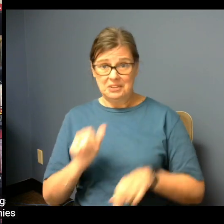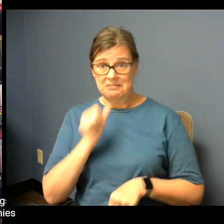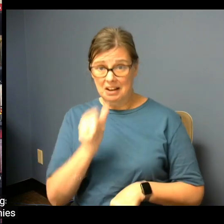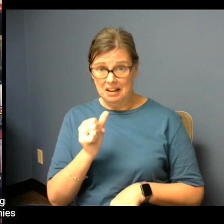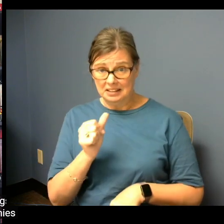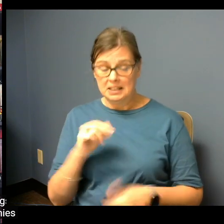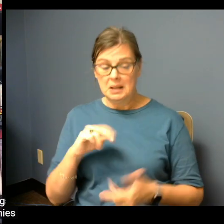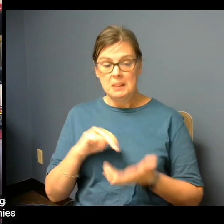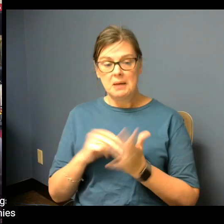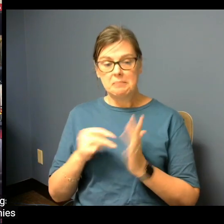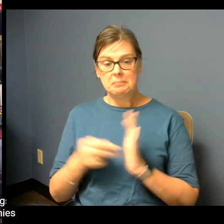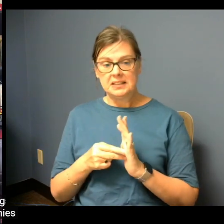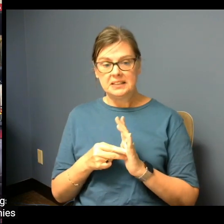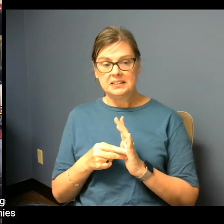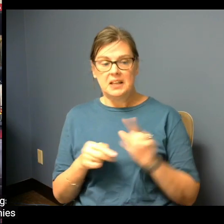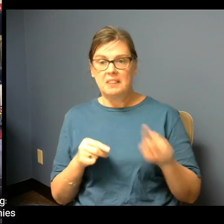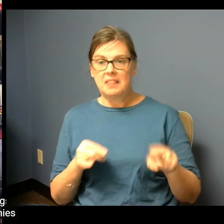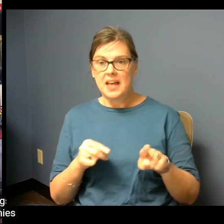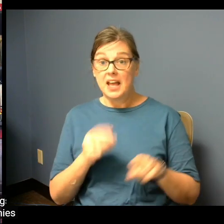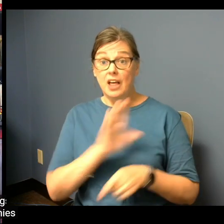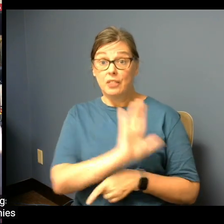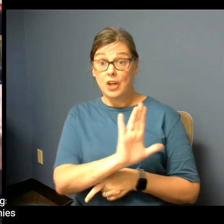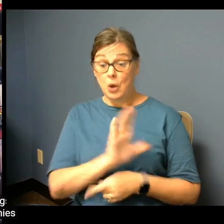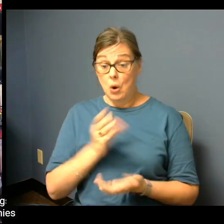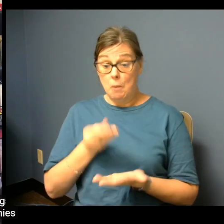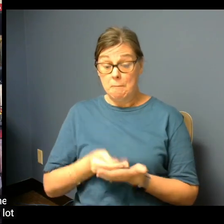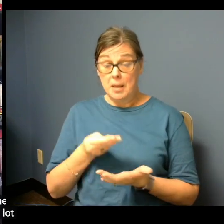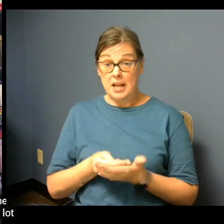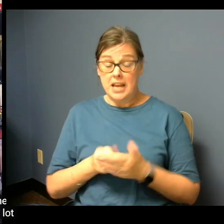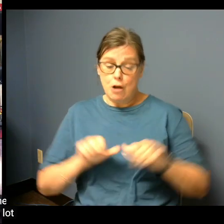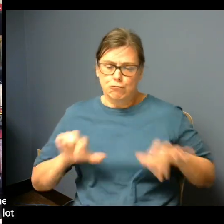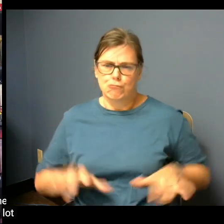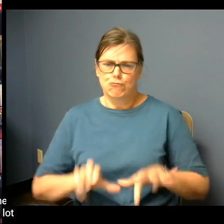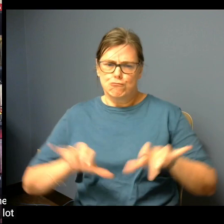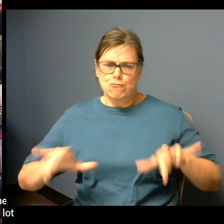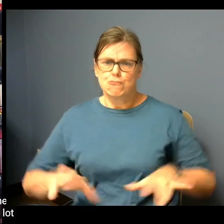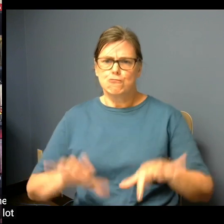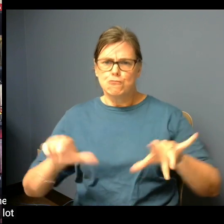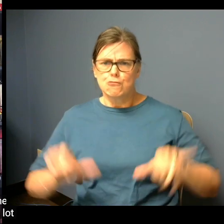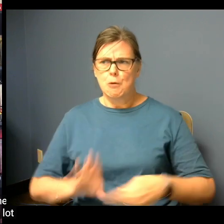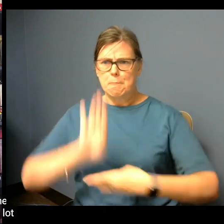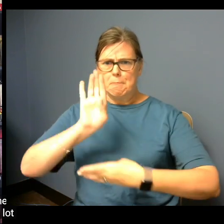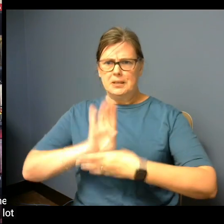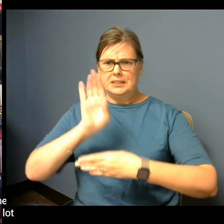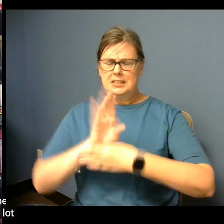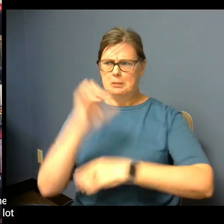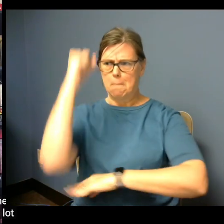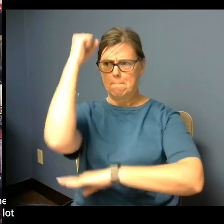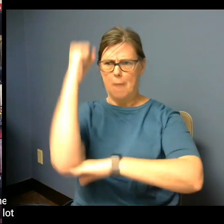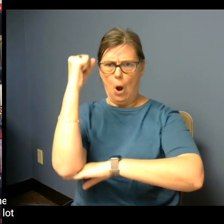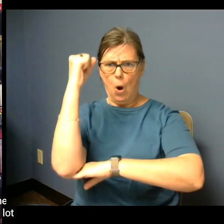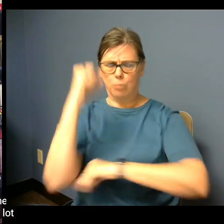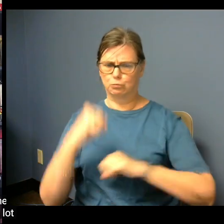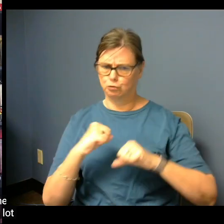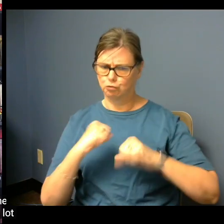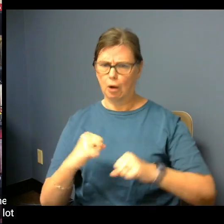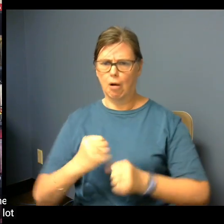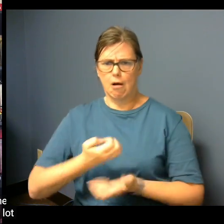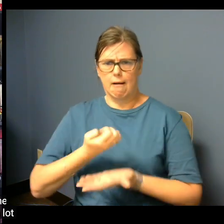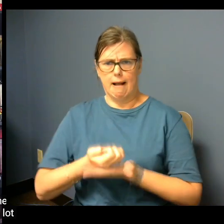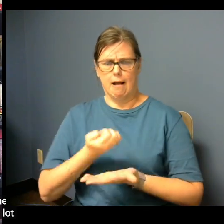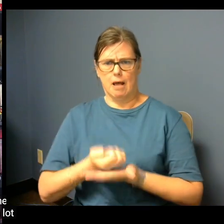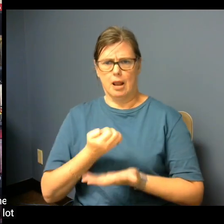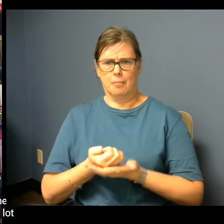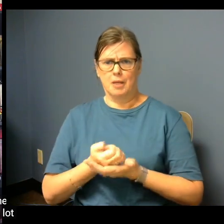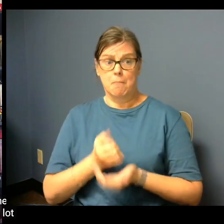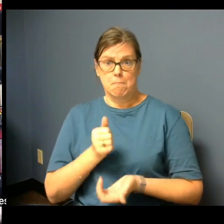so Pennsylvania, of the 13 colonies, ultimately will be one of the richest economically, um, which is